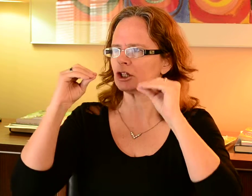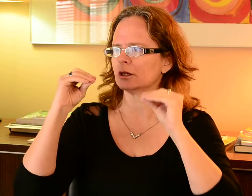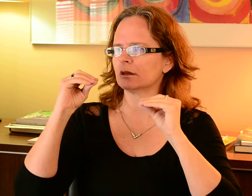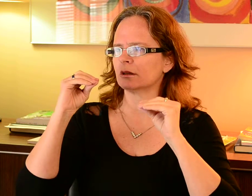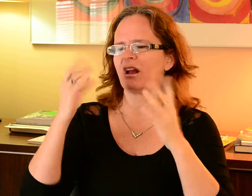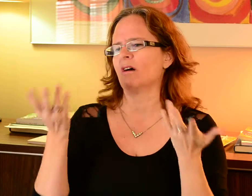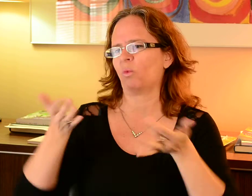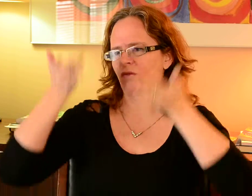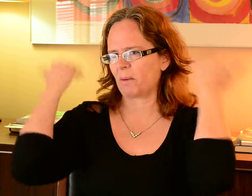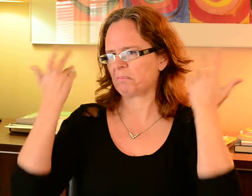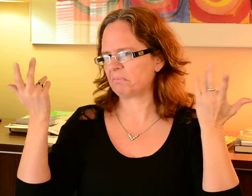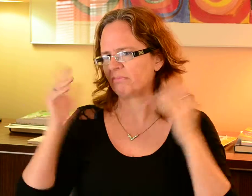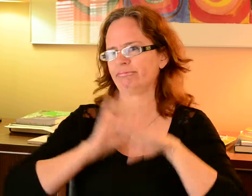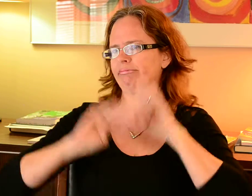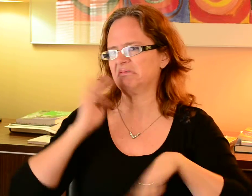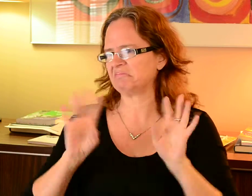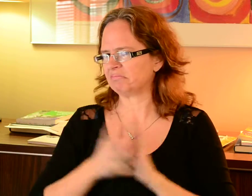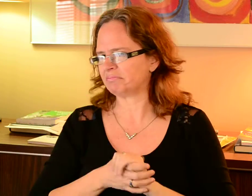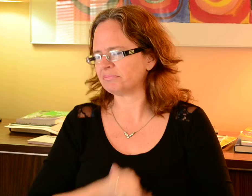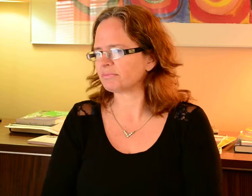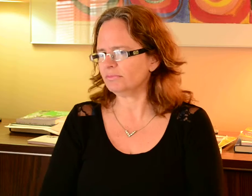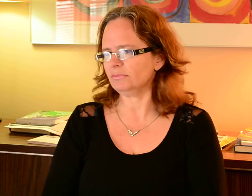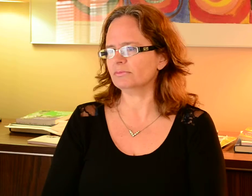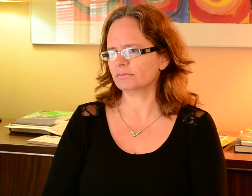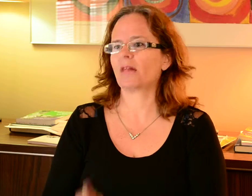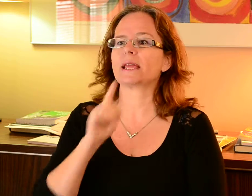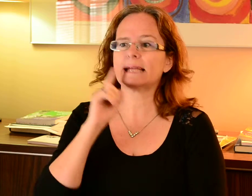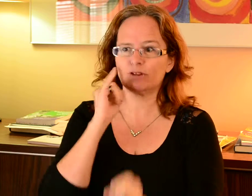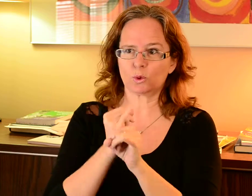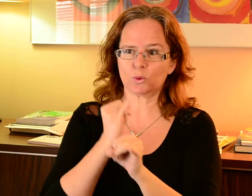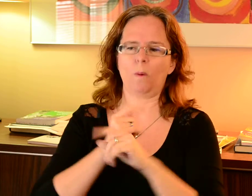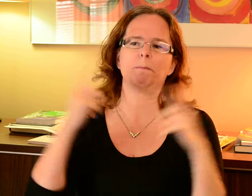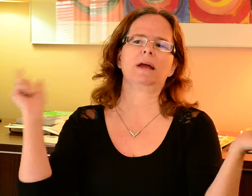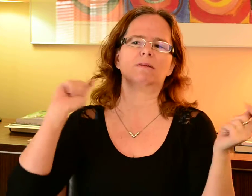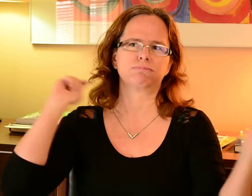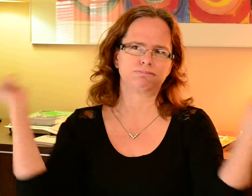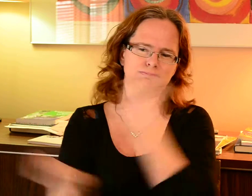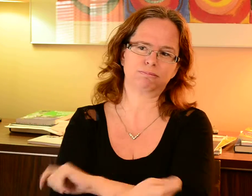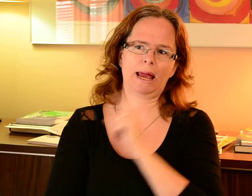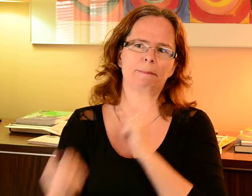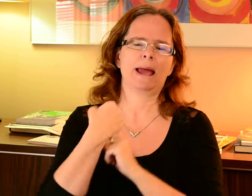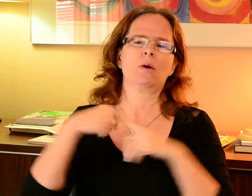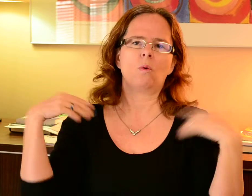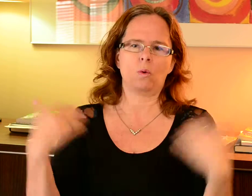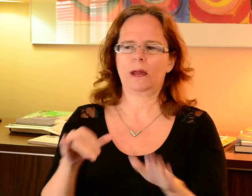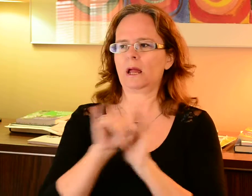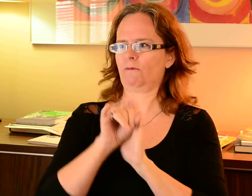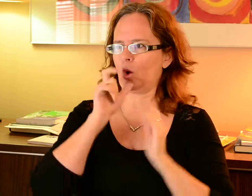grades became more challenging. So then I went into the School for the Deaf, and that was a